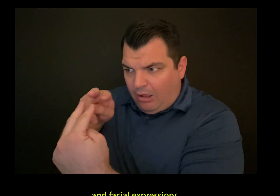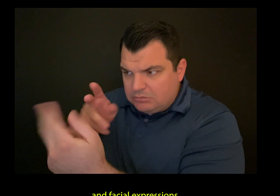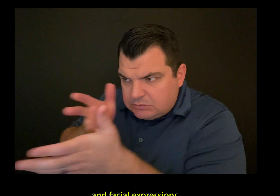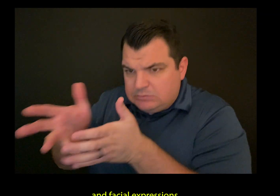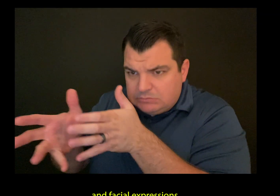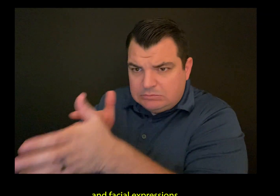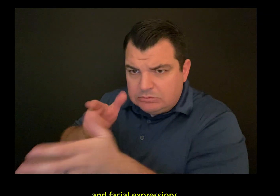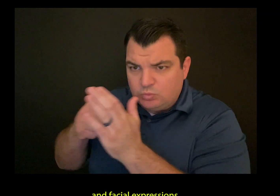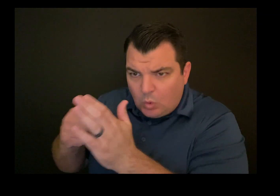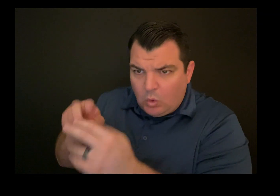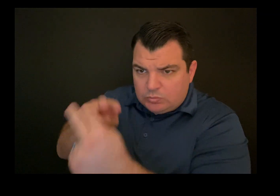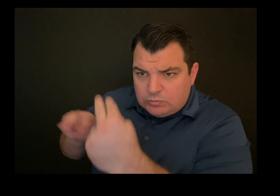expressions.